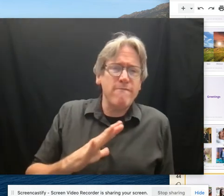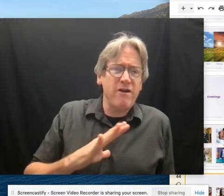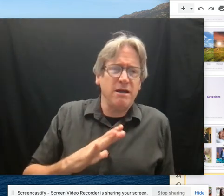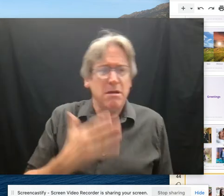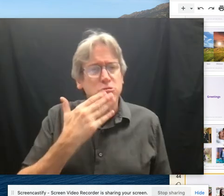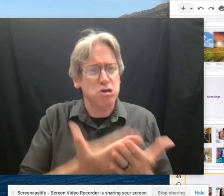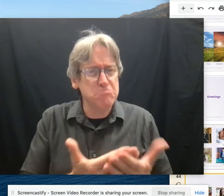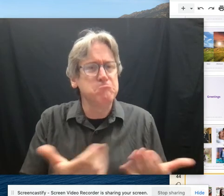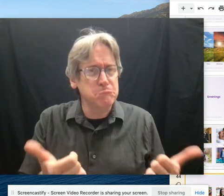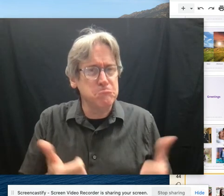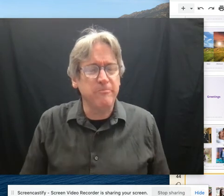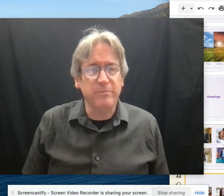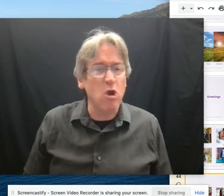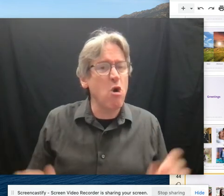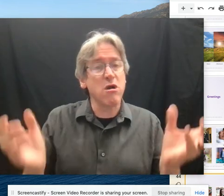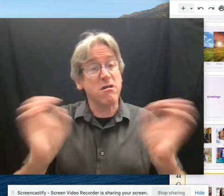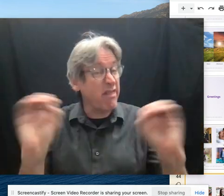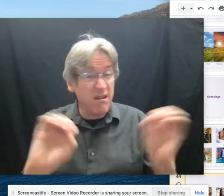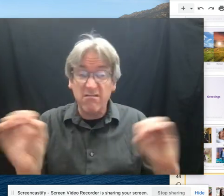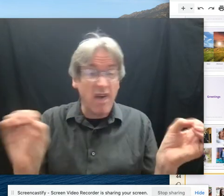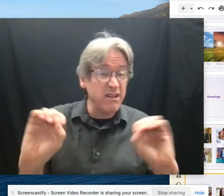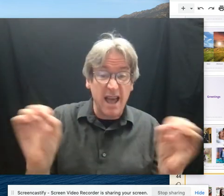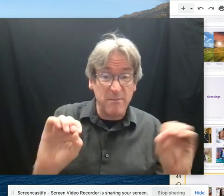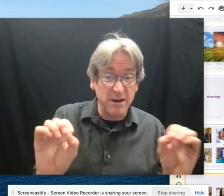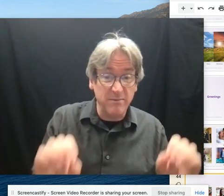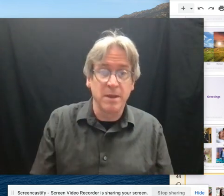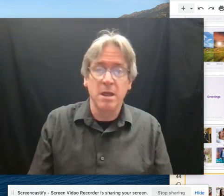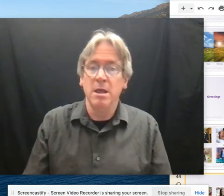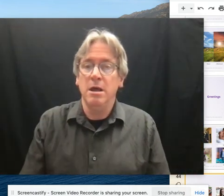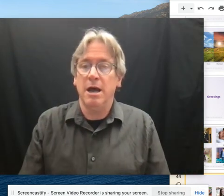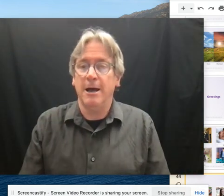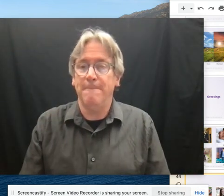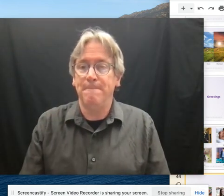Oh, I'm fine. I'm good. Mm-hmm. Or nothing's happening.